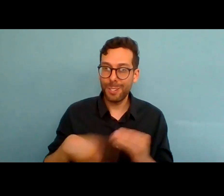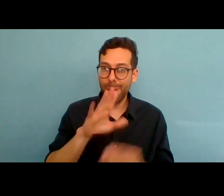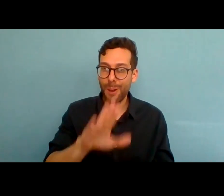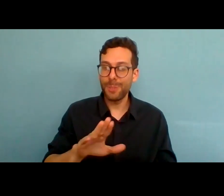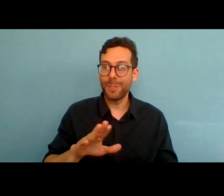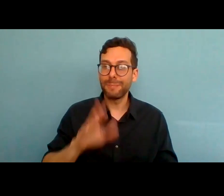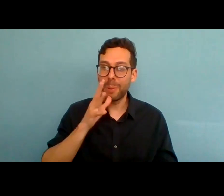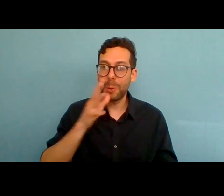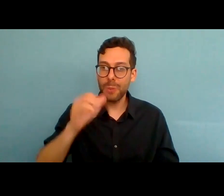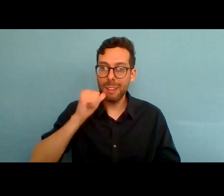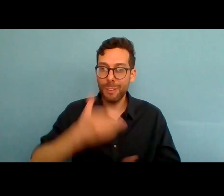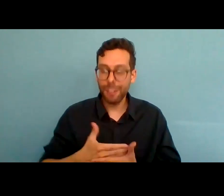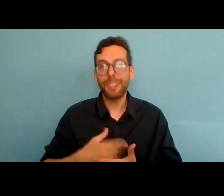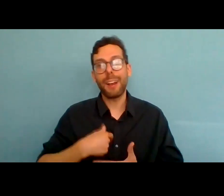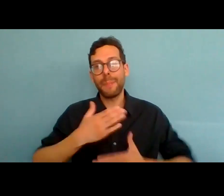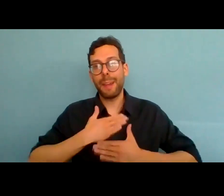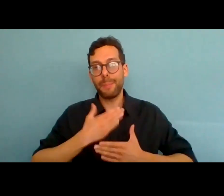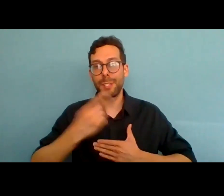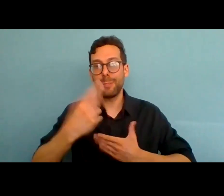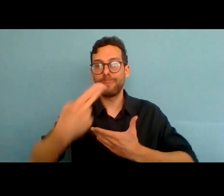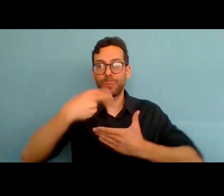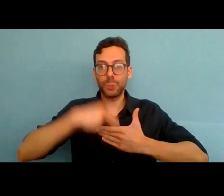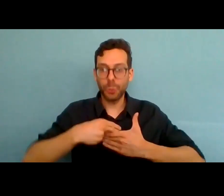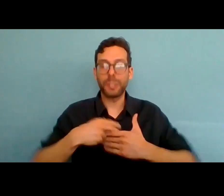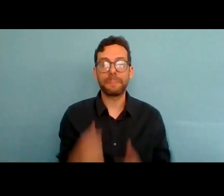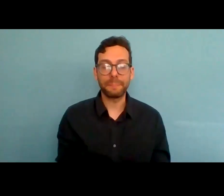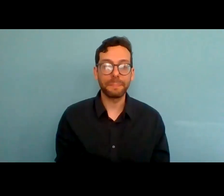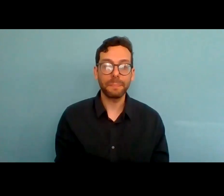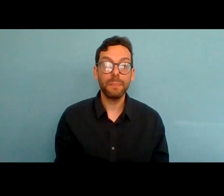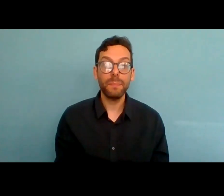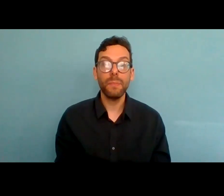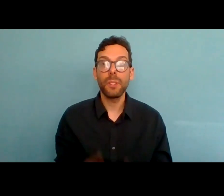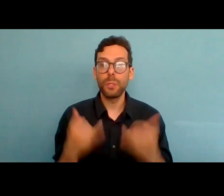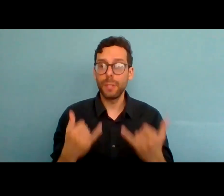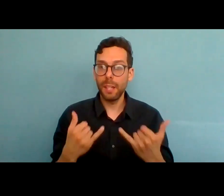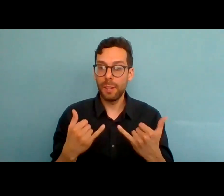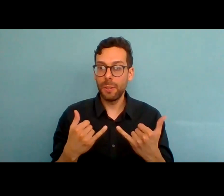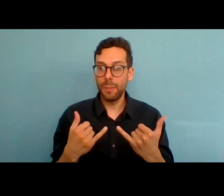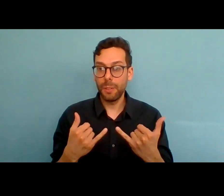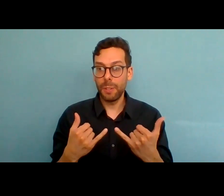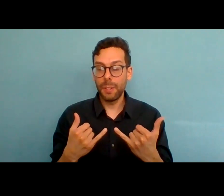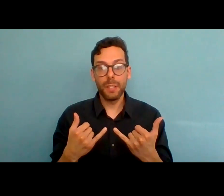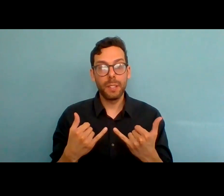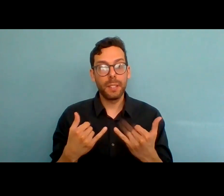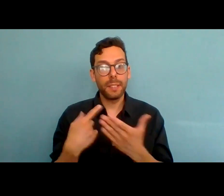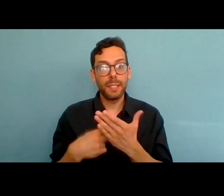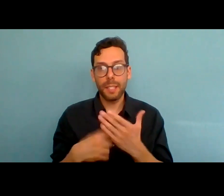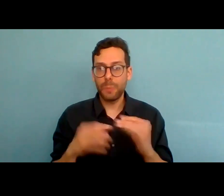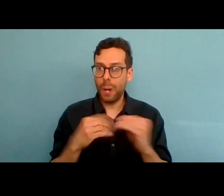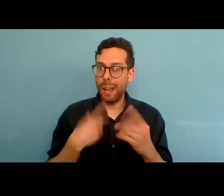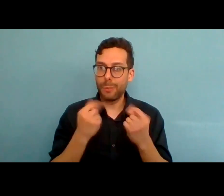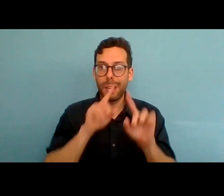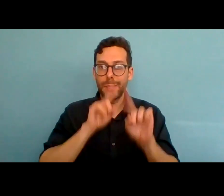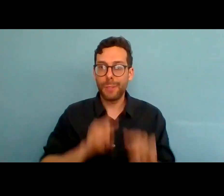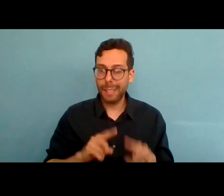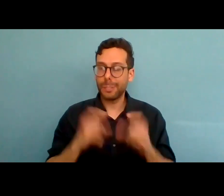important. All right, so let's go ahead and talk a little bit more about, let's see, and I'm trying to get to as many questions as